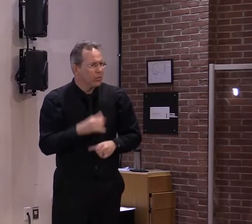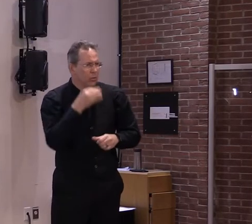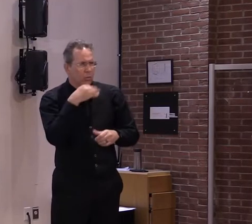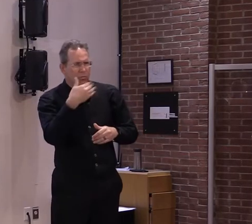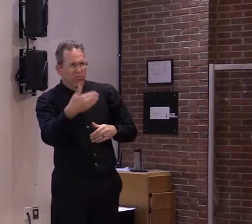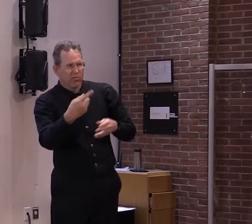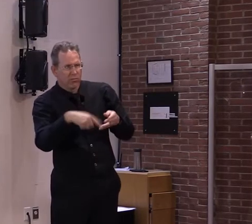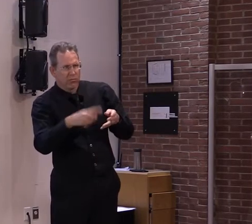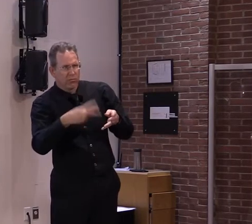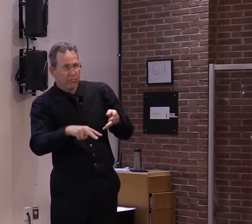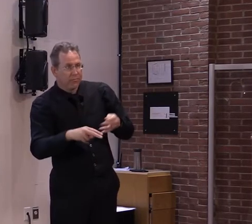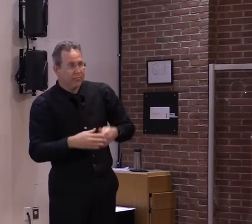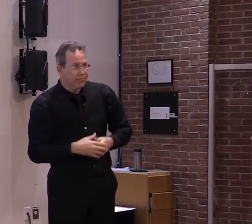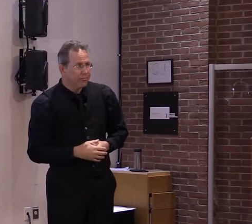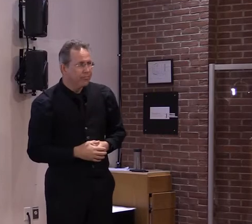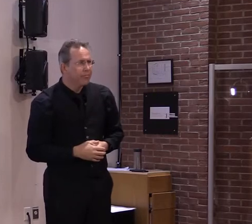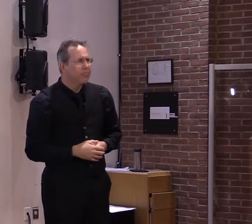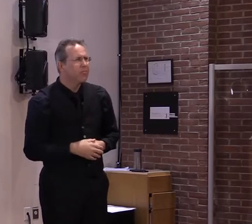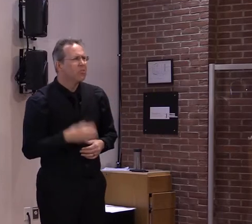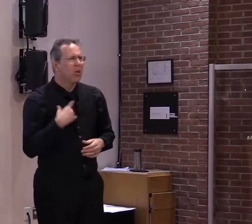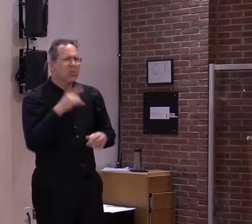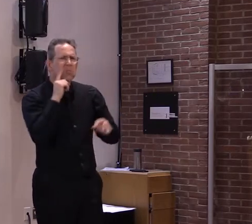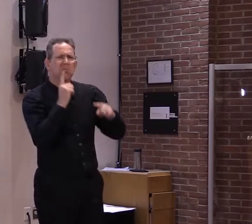youngest population as well.